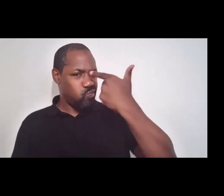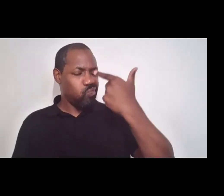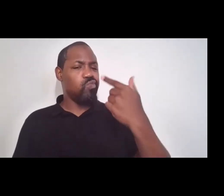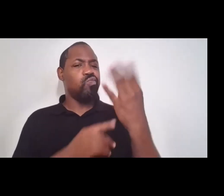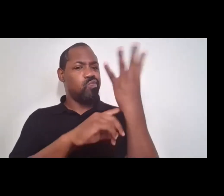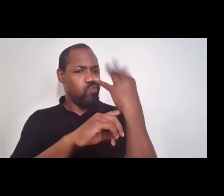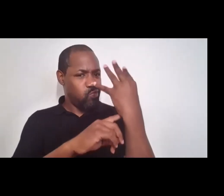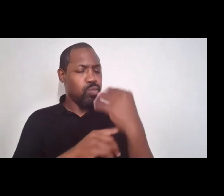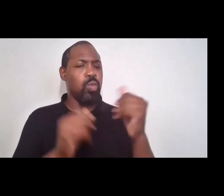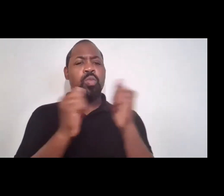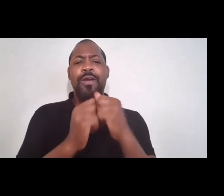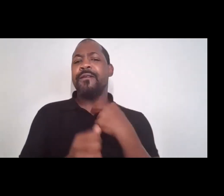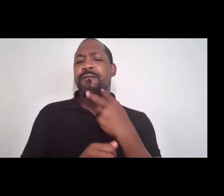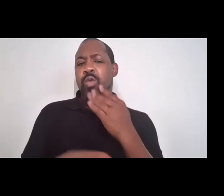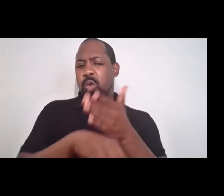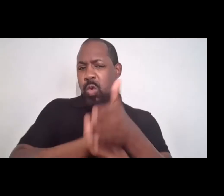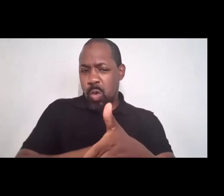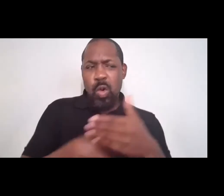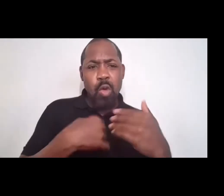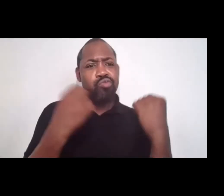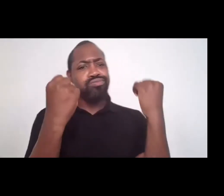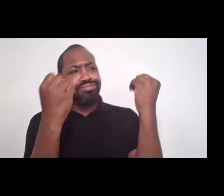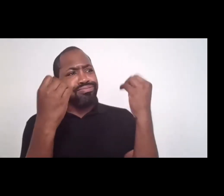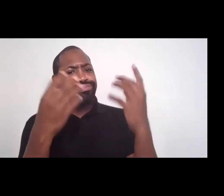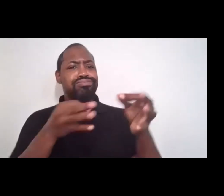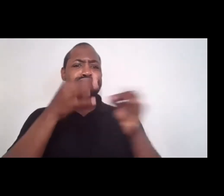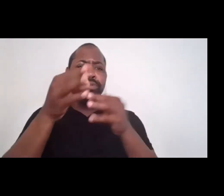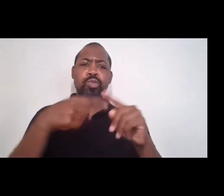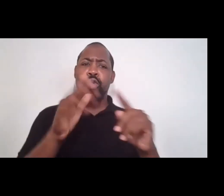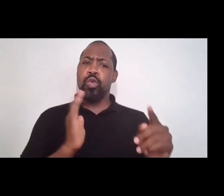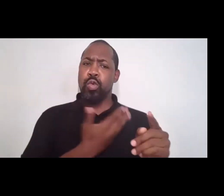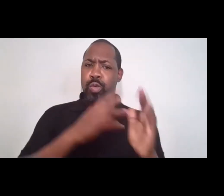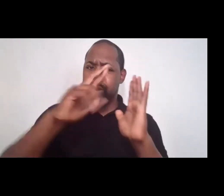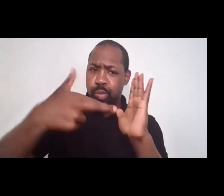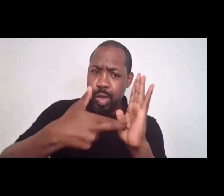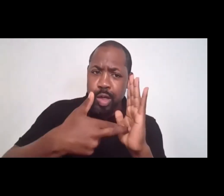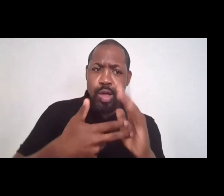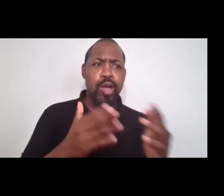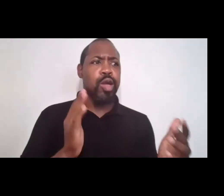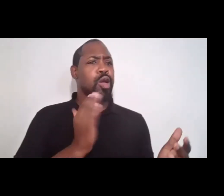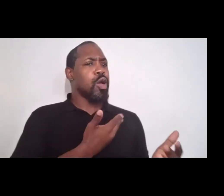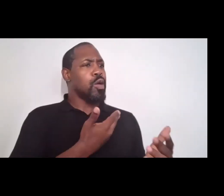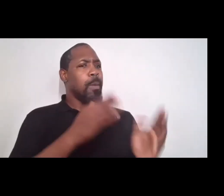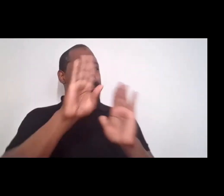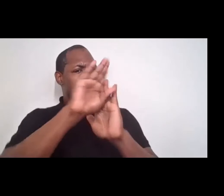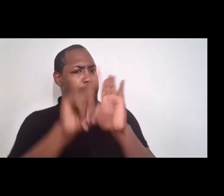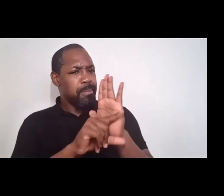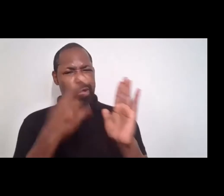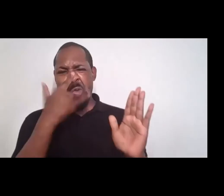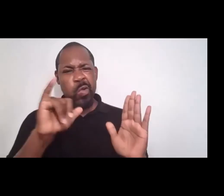we would go ahead and video and have that with voiceover. We'll have our staff bios there